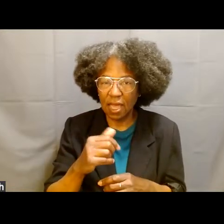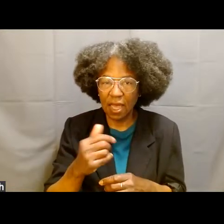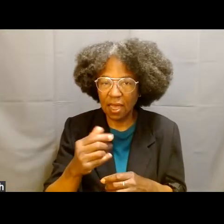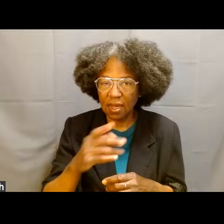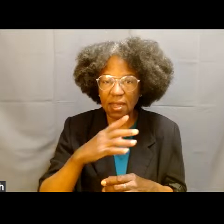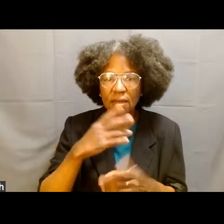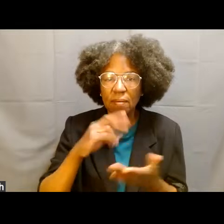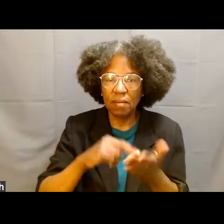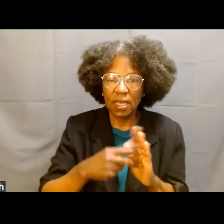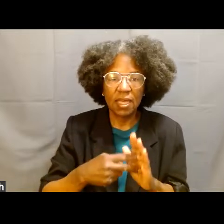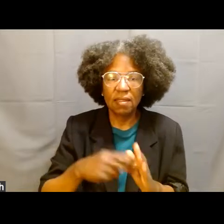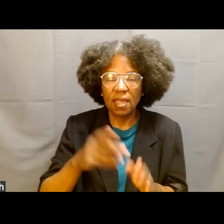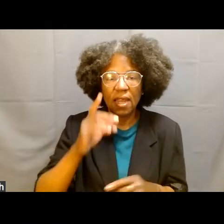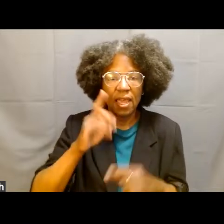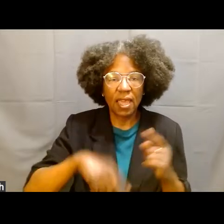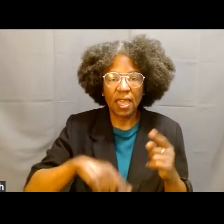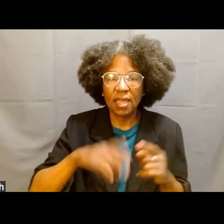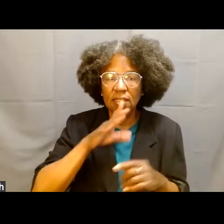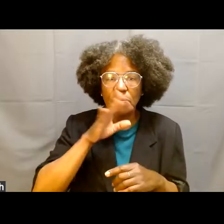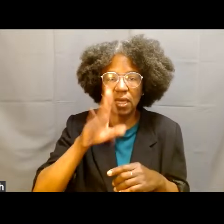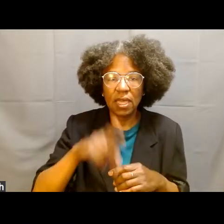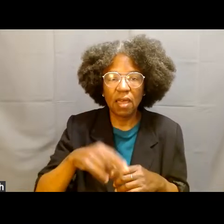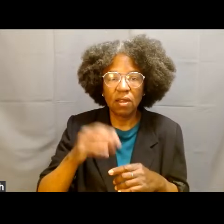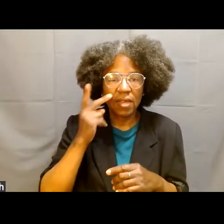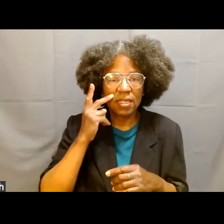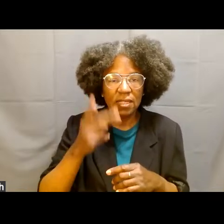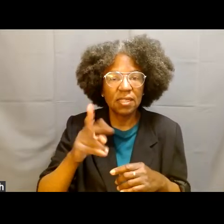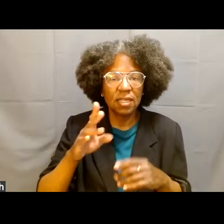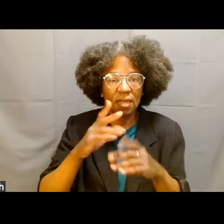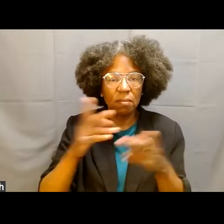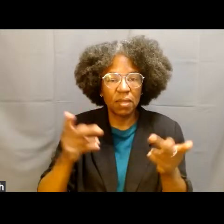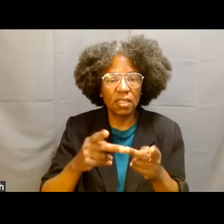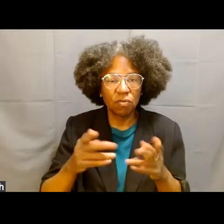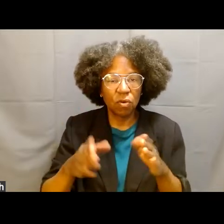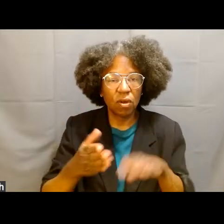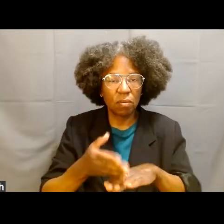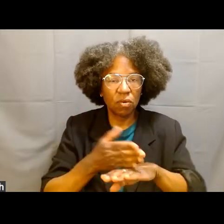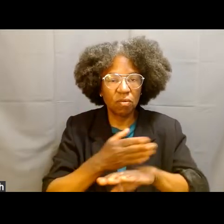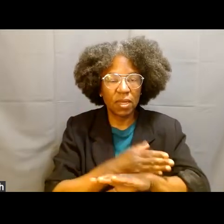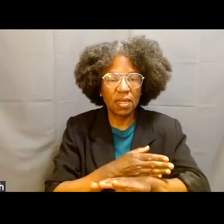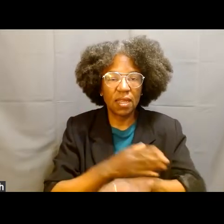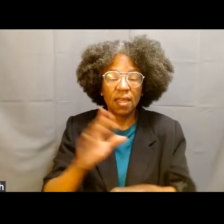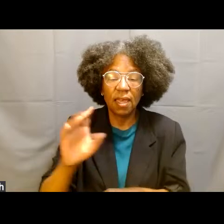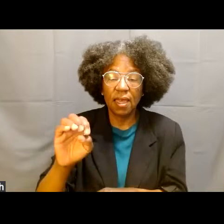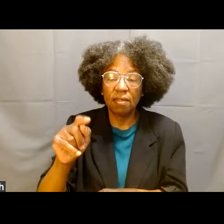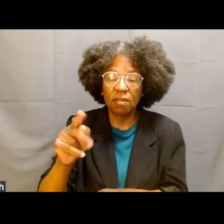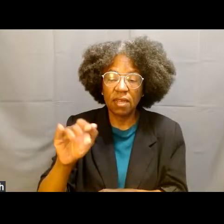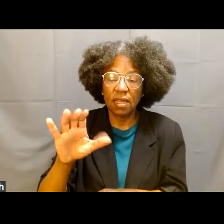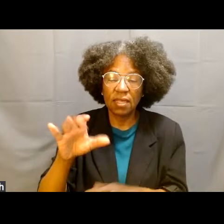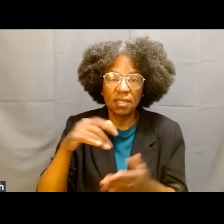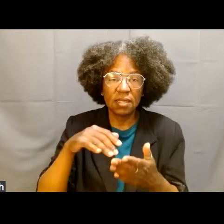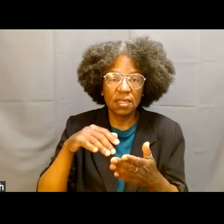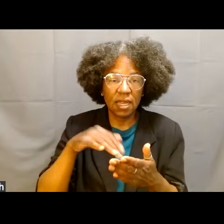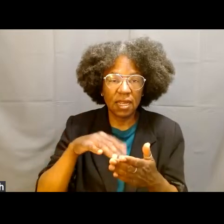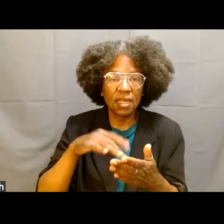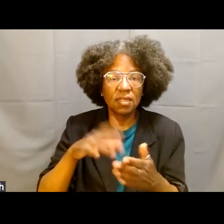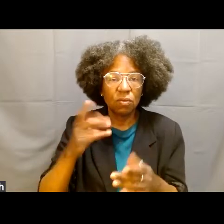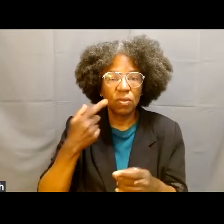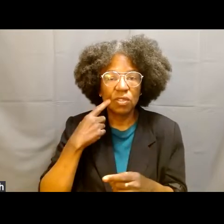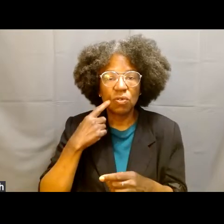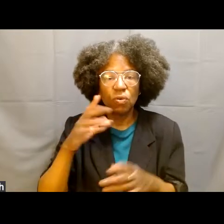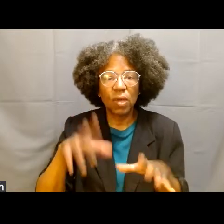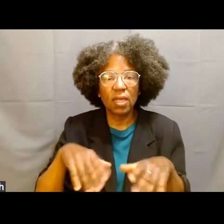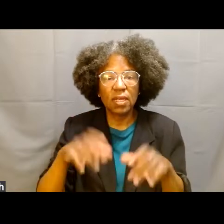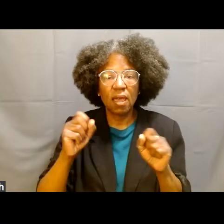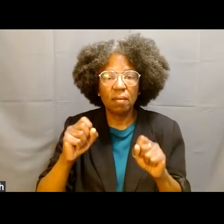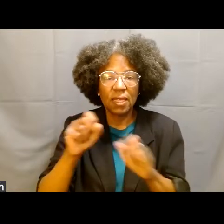for improvement. The Ethnic Studies Forum was a public platform to discuss a state-adopted curricular mandate, and